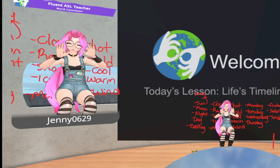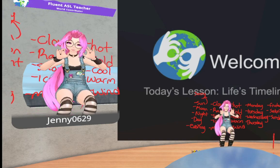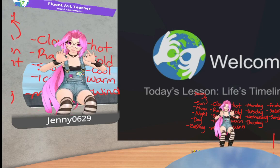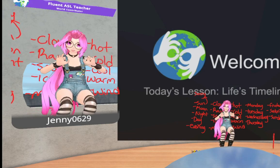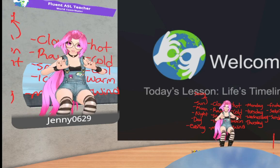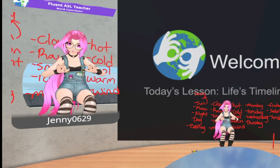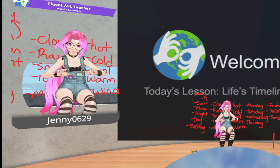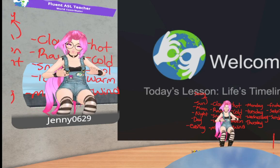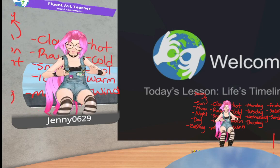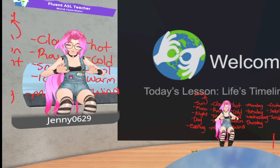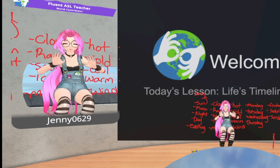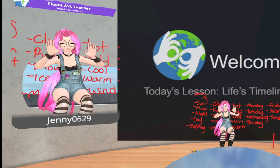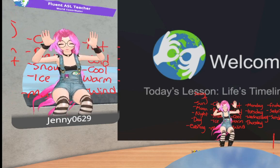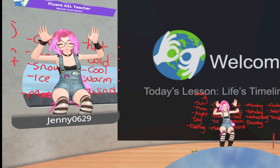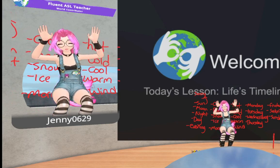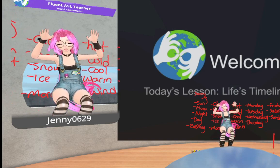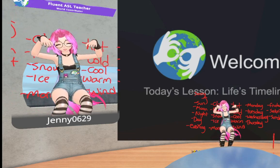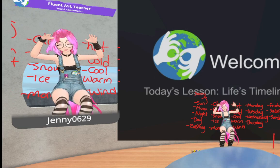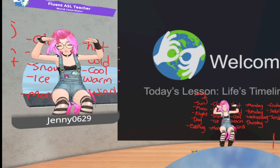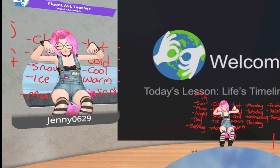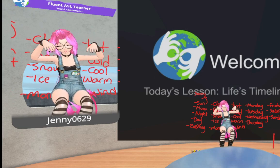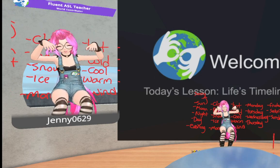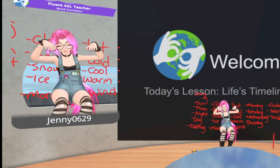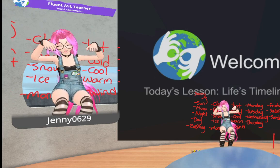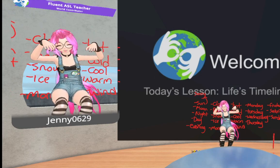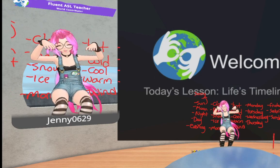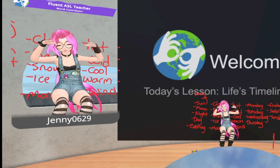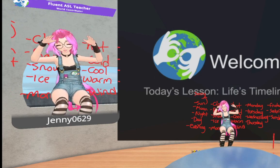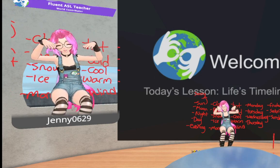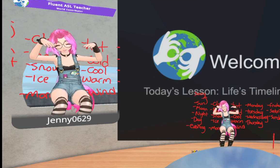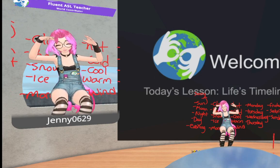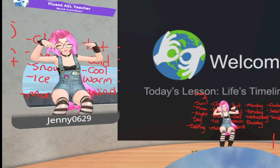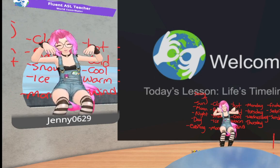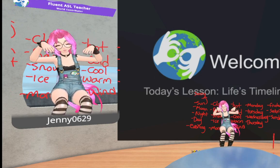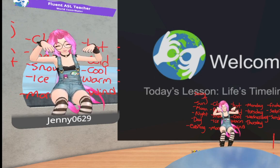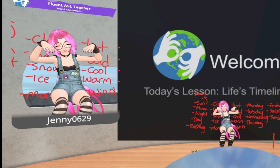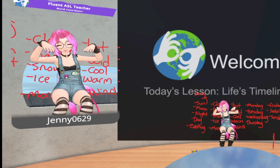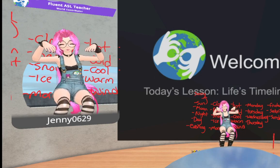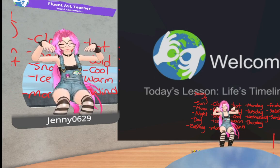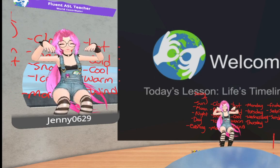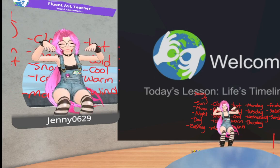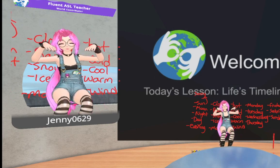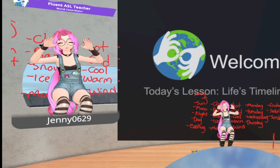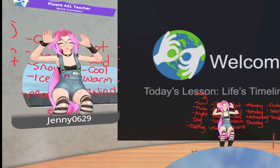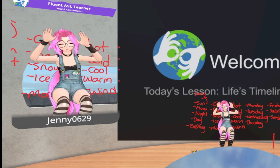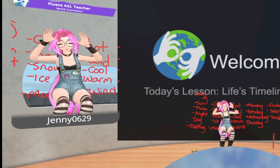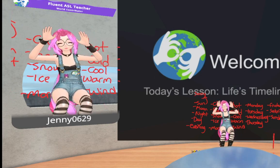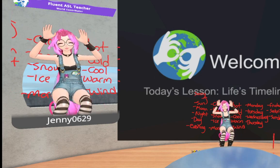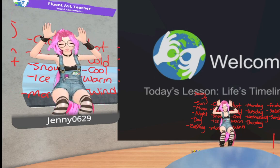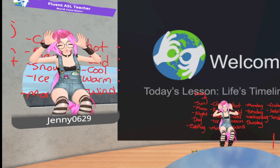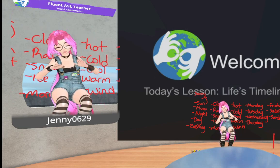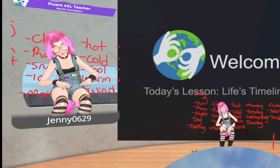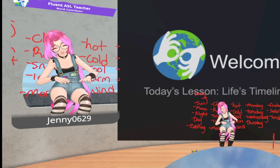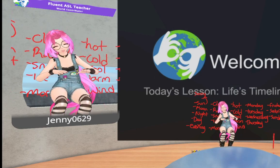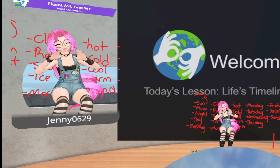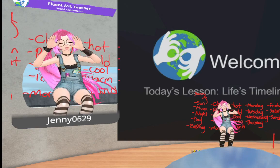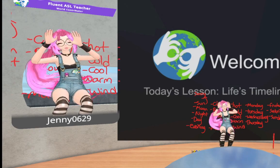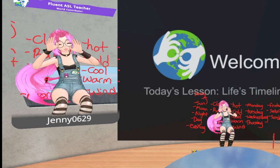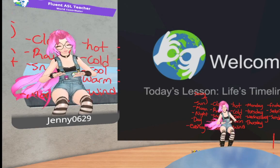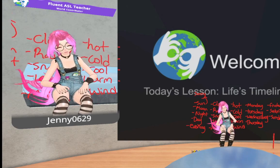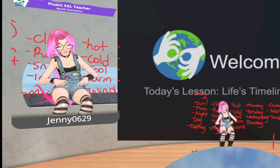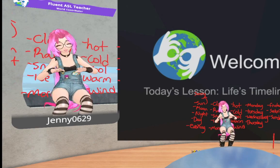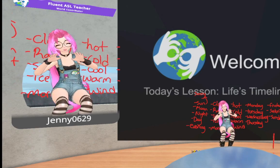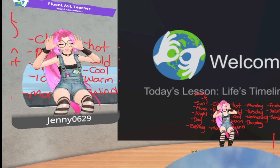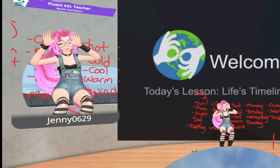is snow. And then rain is like this. Rain. Even when I'm going